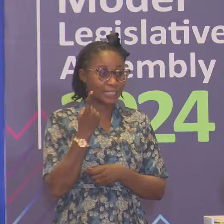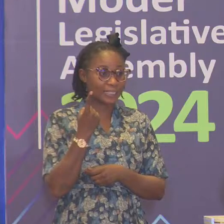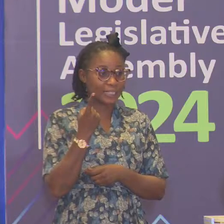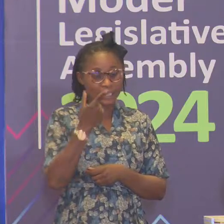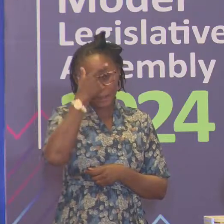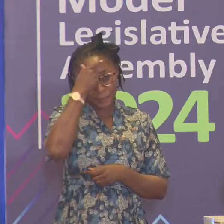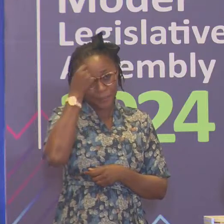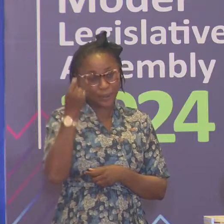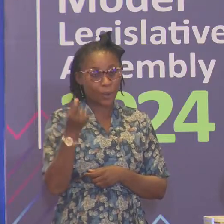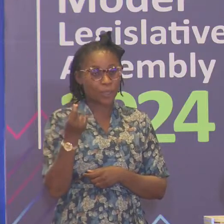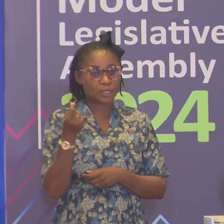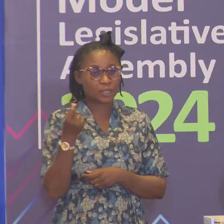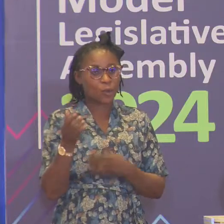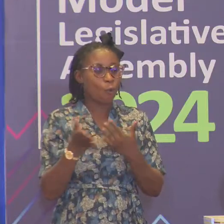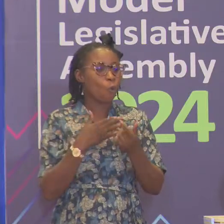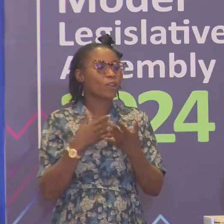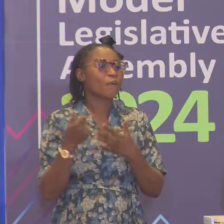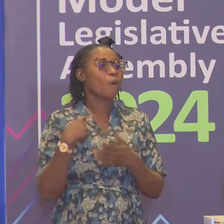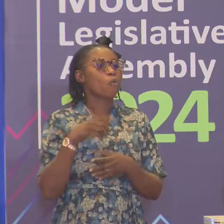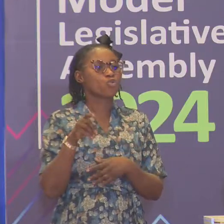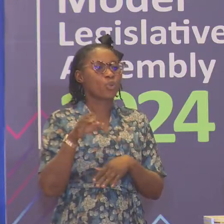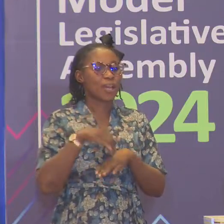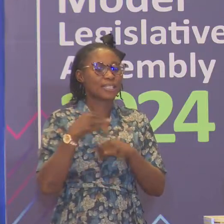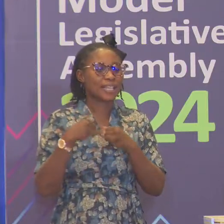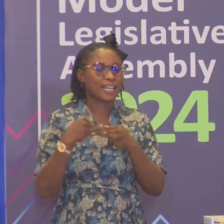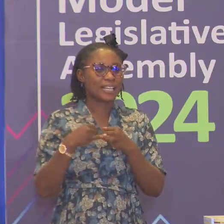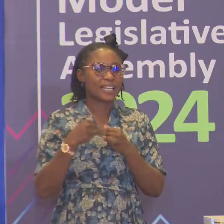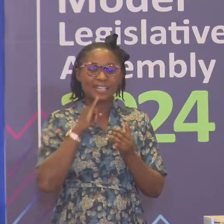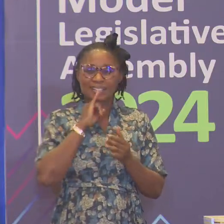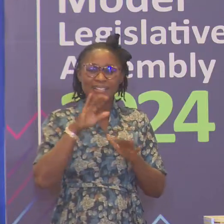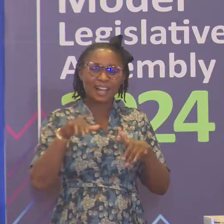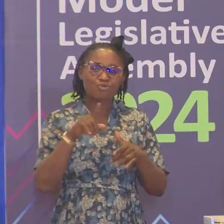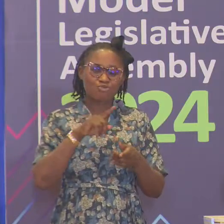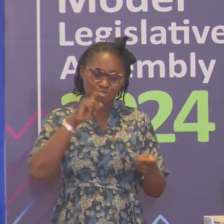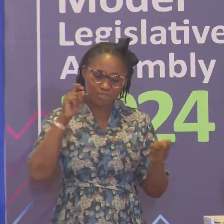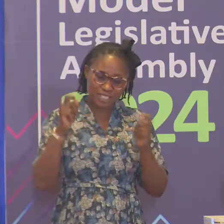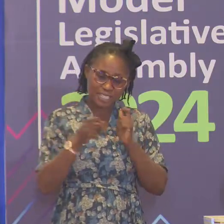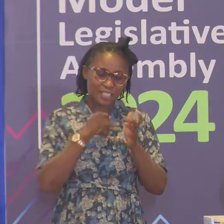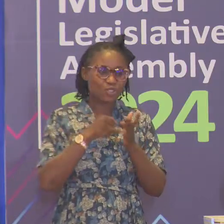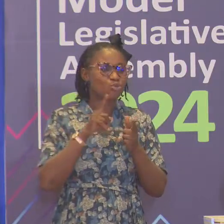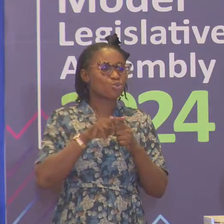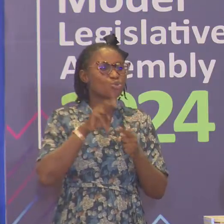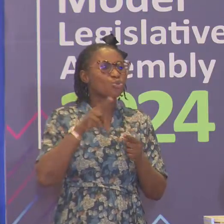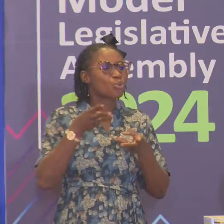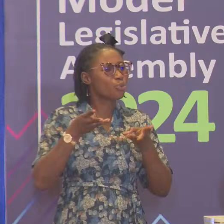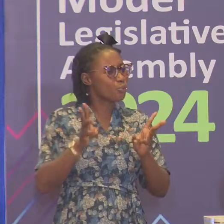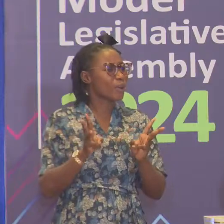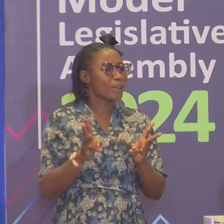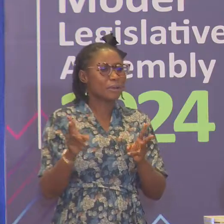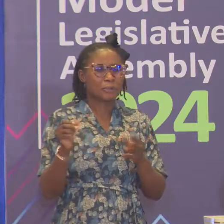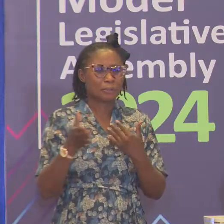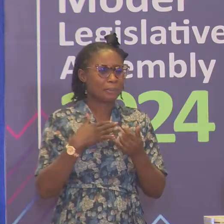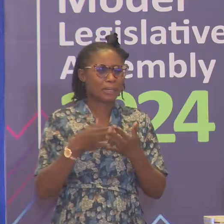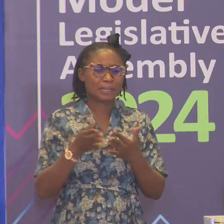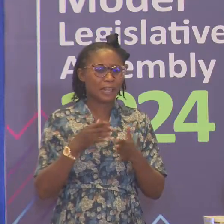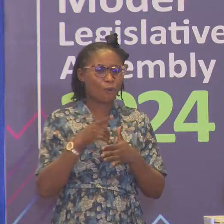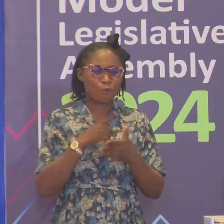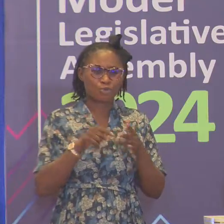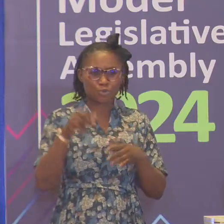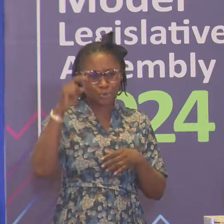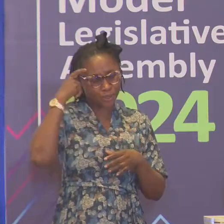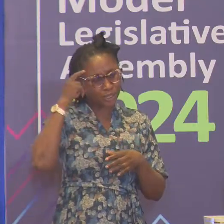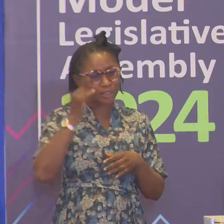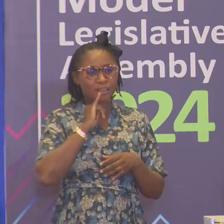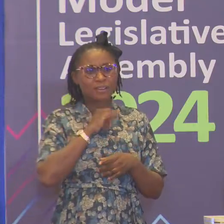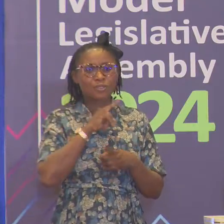because whatever we do at the end of the day, it is how we translate it to a useful form. No matter what we all think, it is when